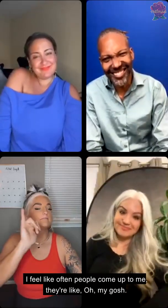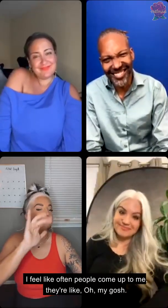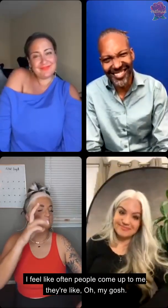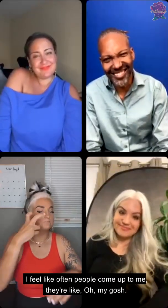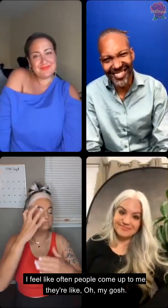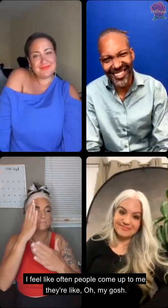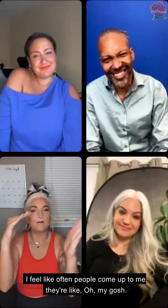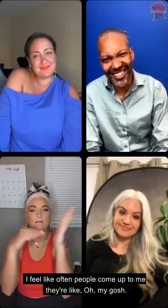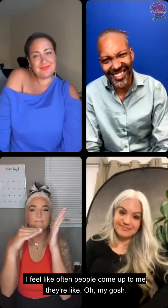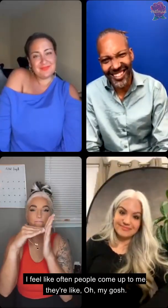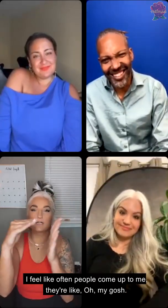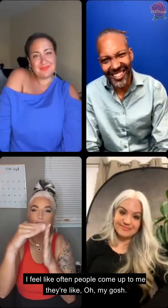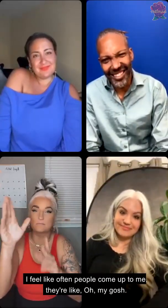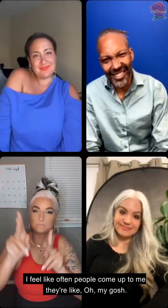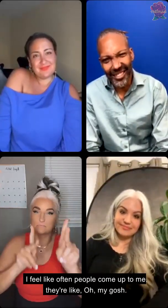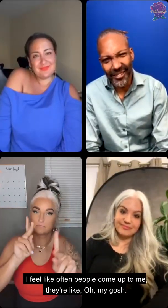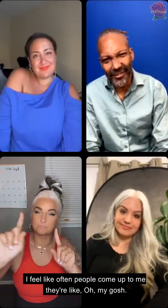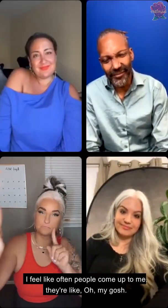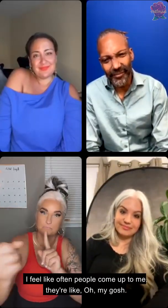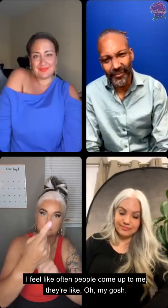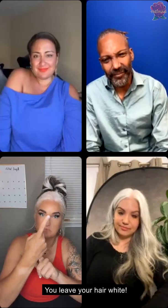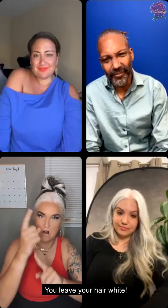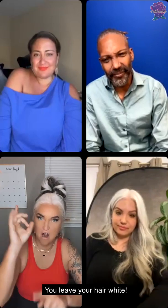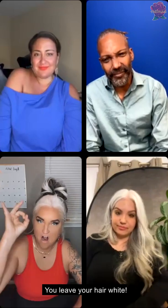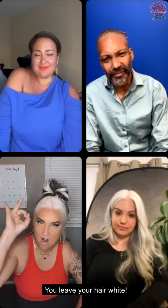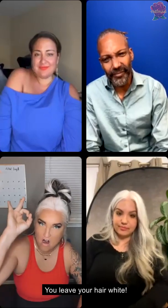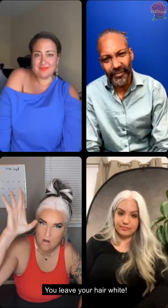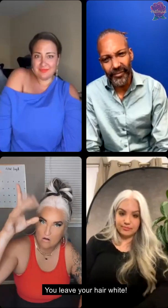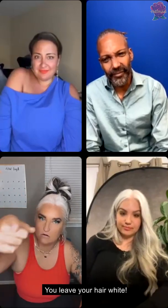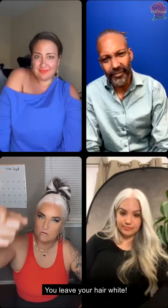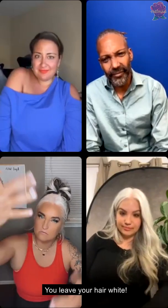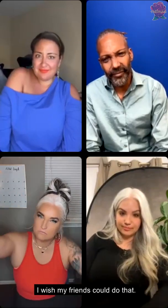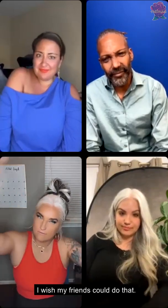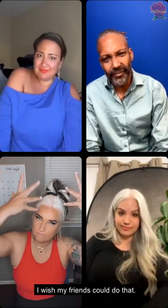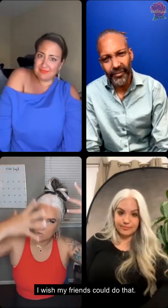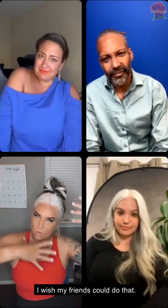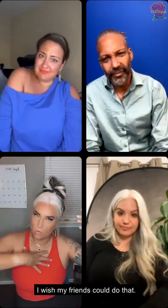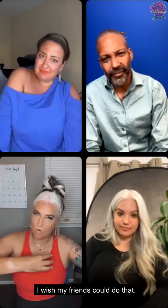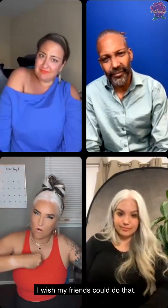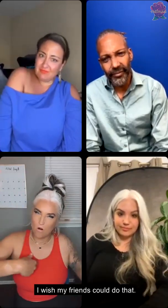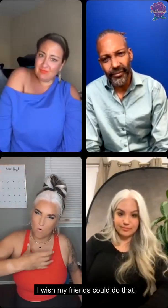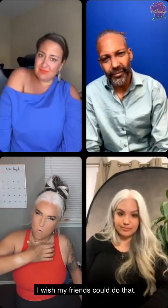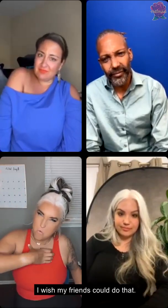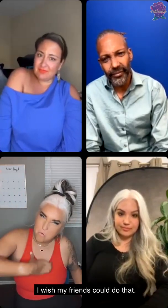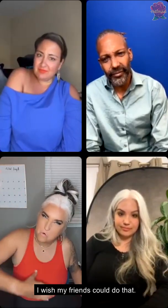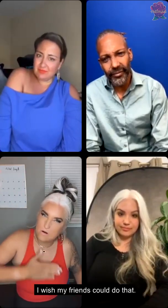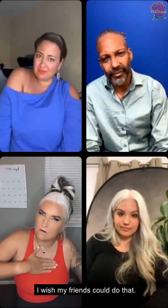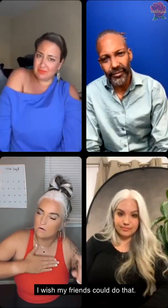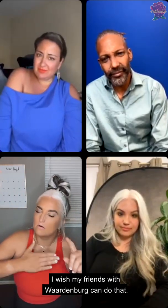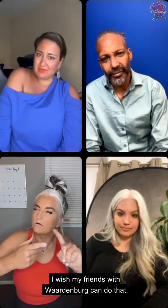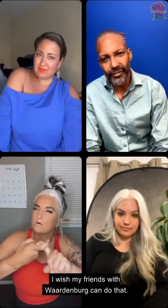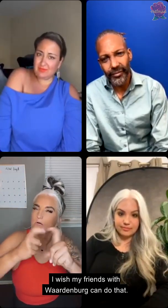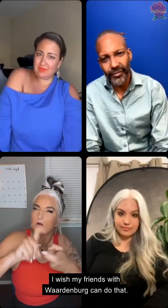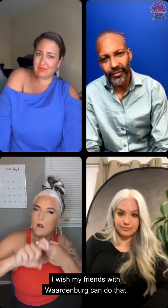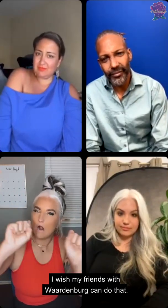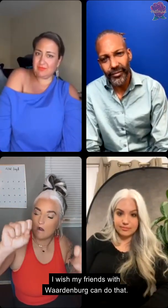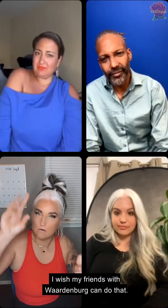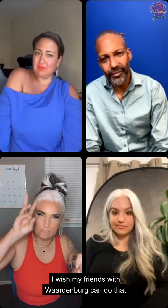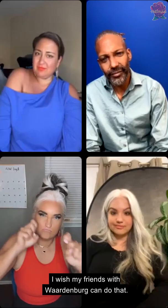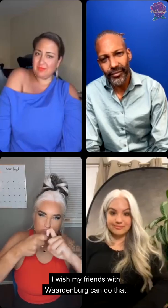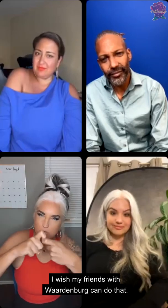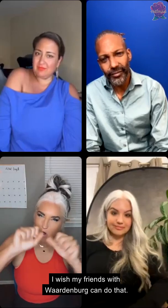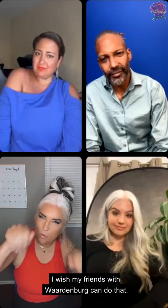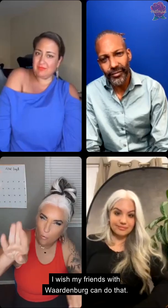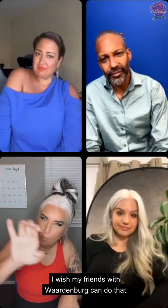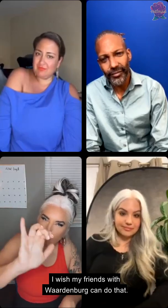I feel like often people will come up to me and they're like, oh my gosh, you leave your hair white. I wish my friends could do that. I